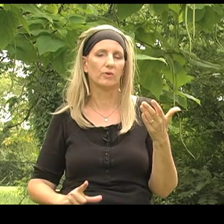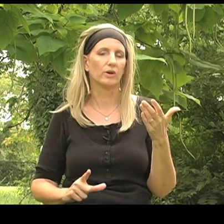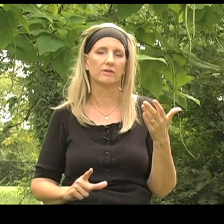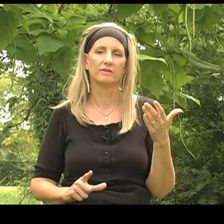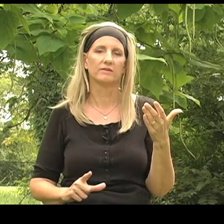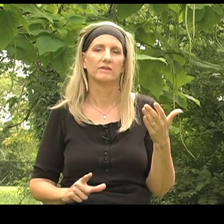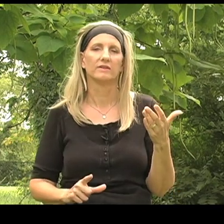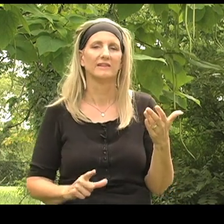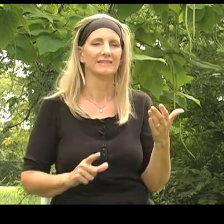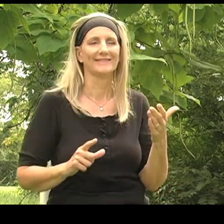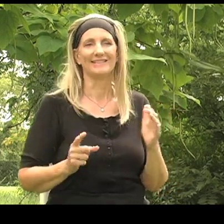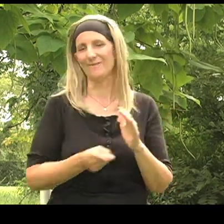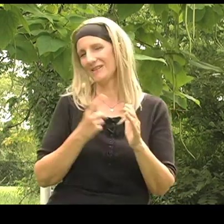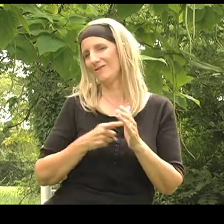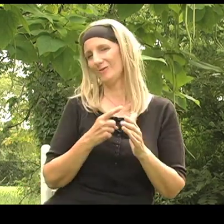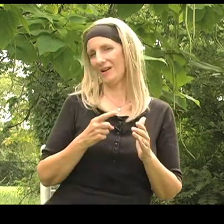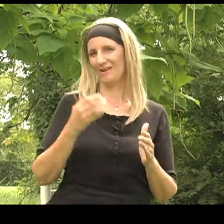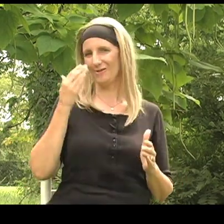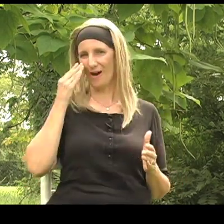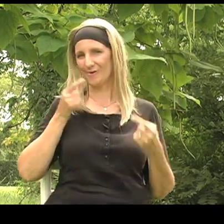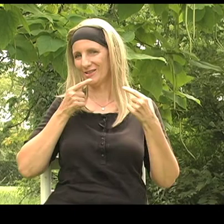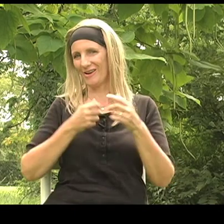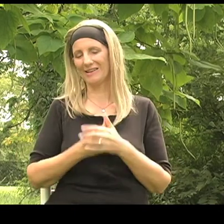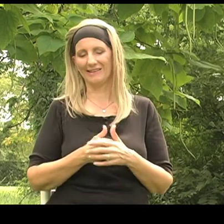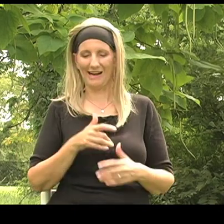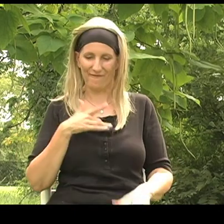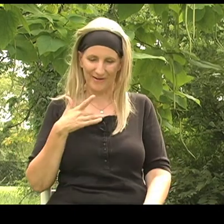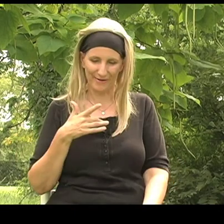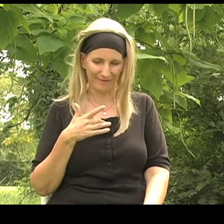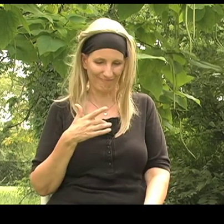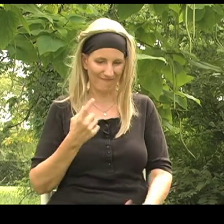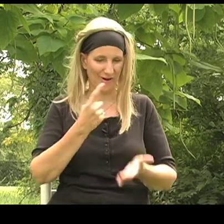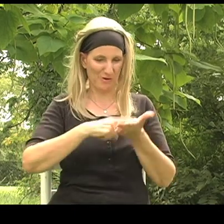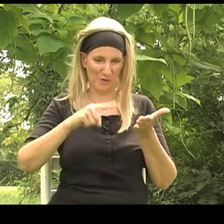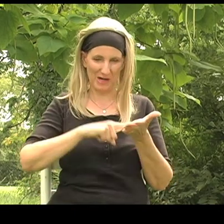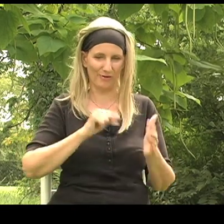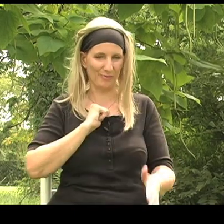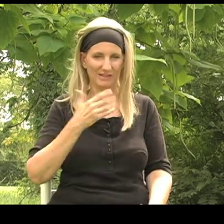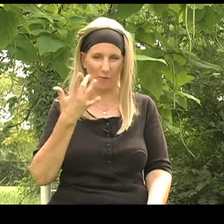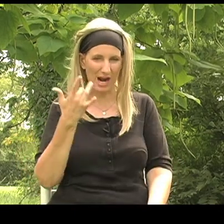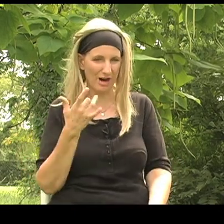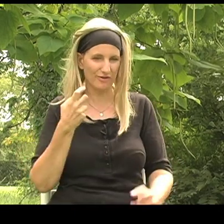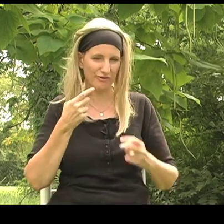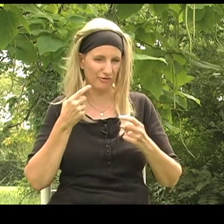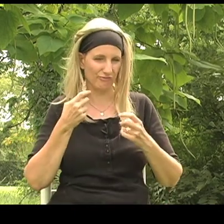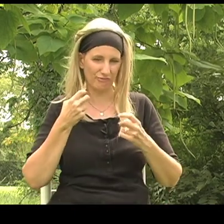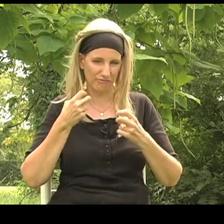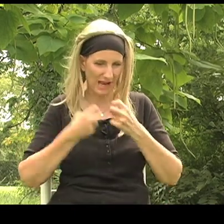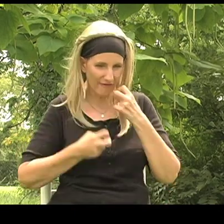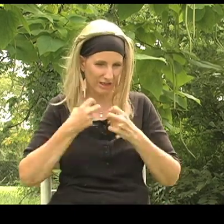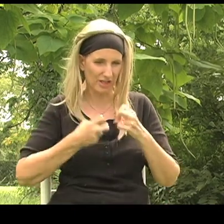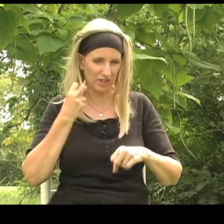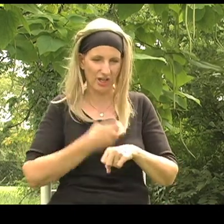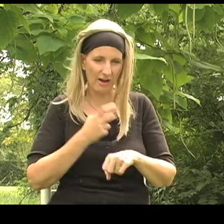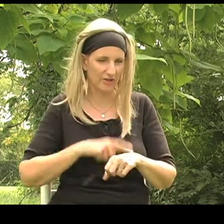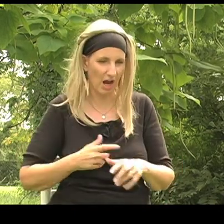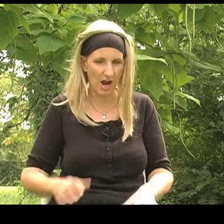Lord. Sometimes when I knew I was struggling, I'd feel very critical of myself. Why are you having such a tough